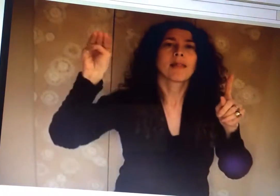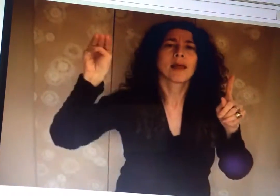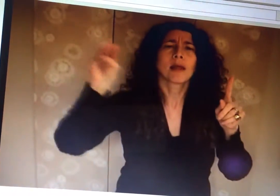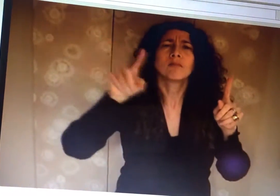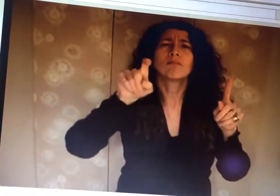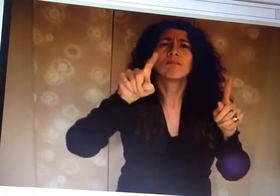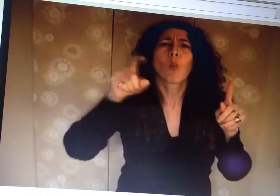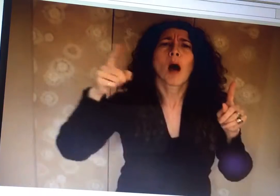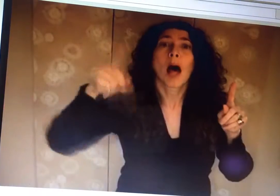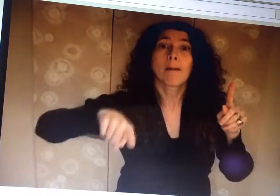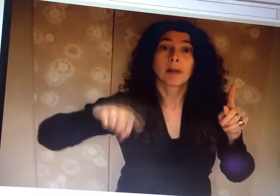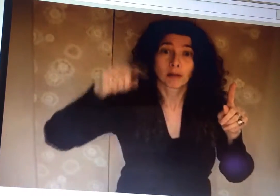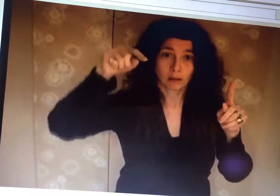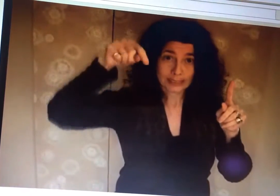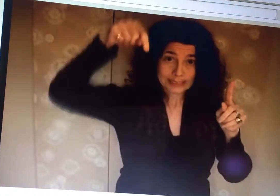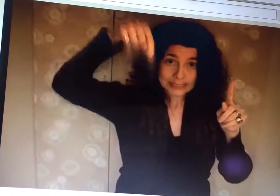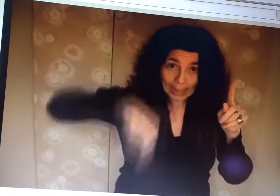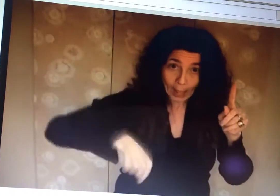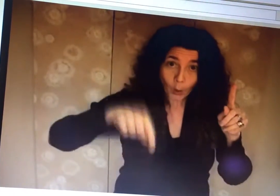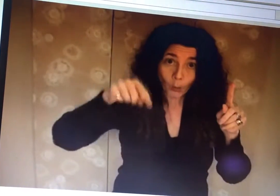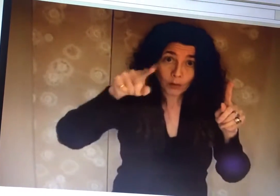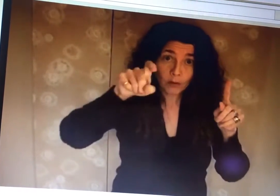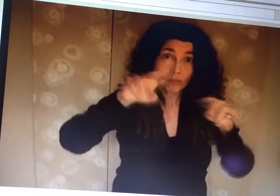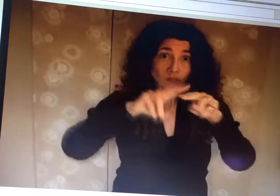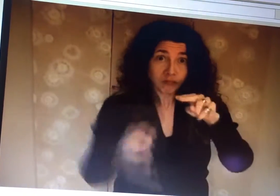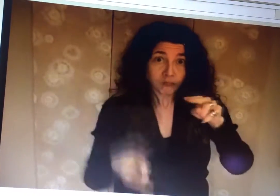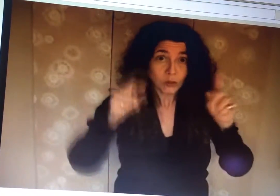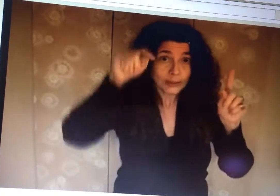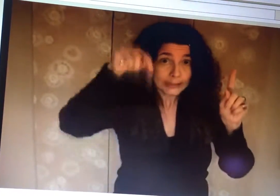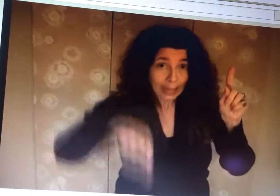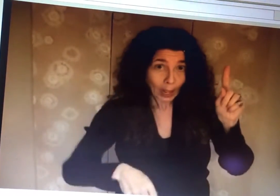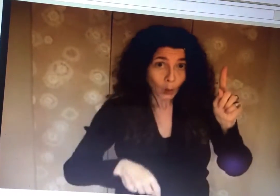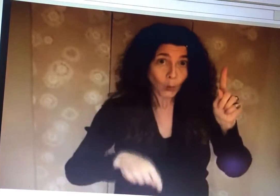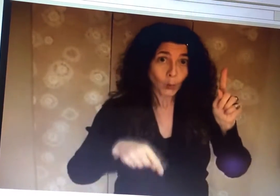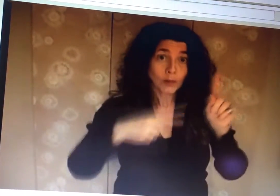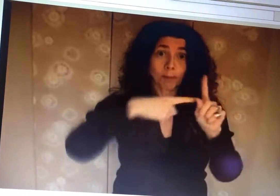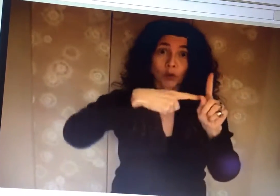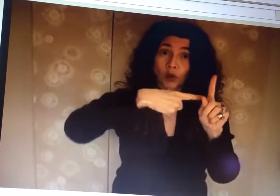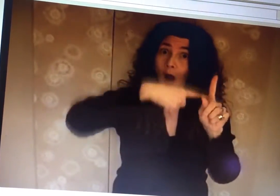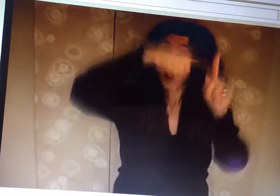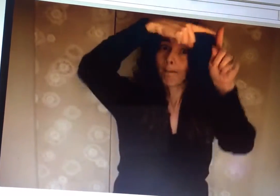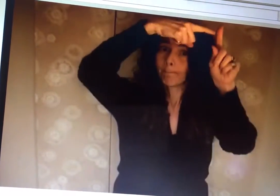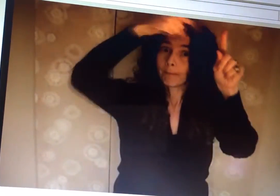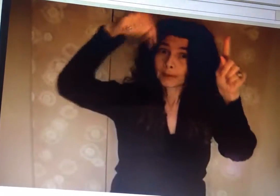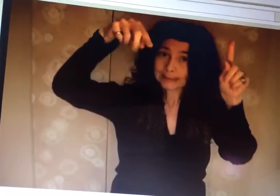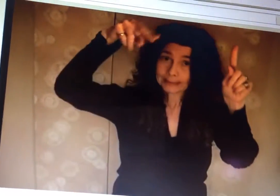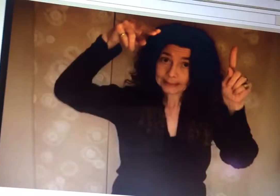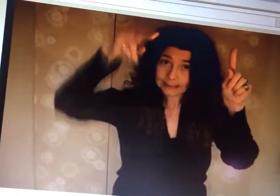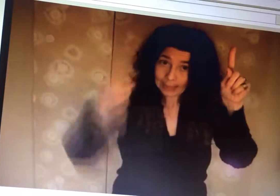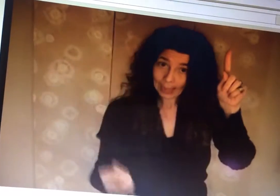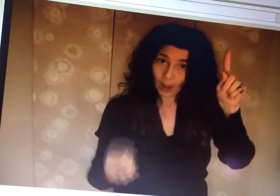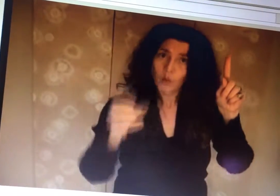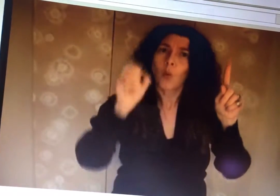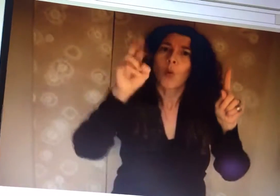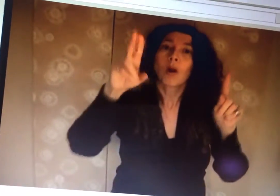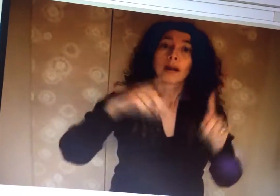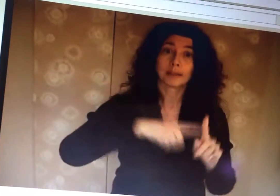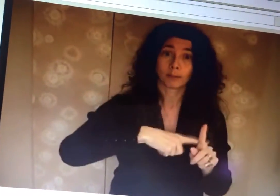the temperature goes up. They compare all these different levels and they try to decide, as the temperature goes